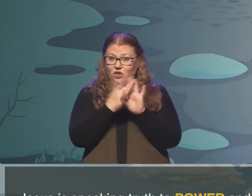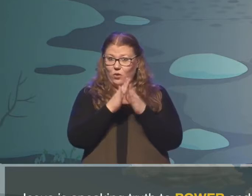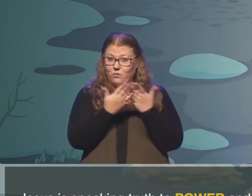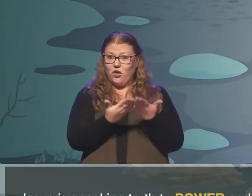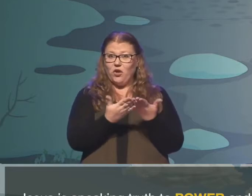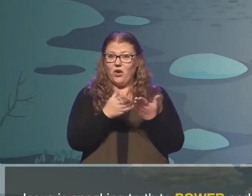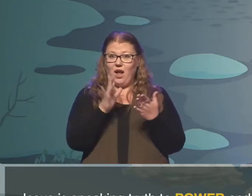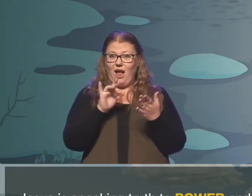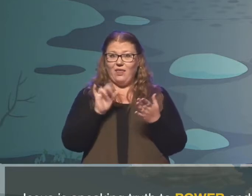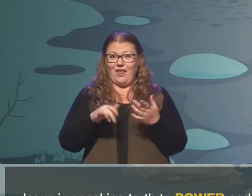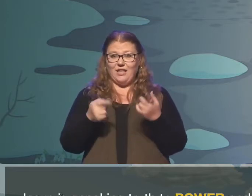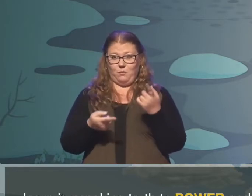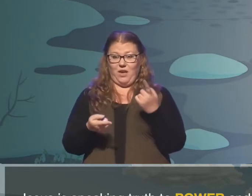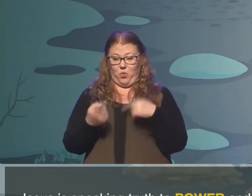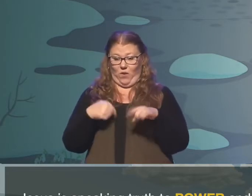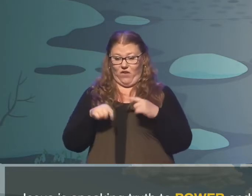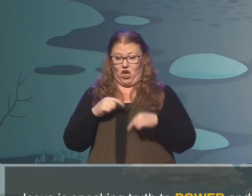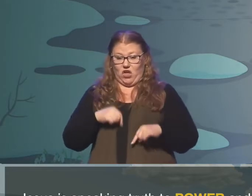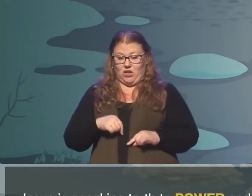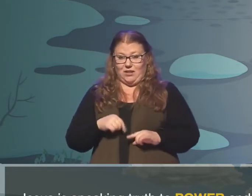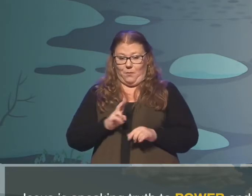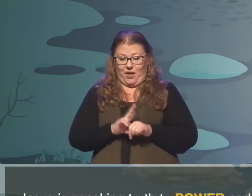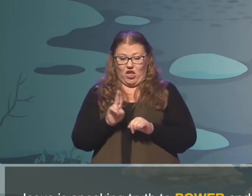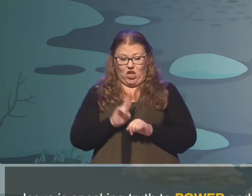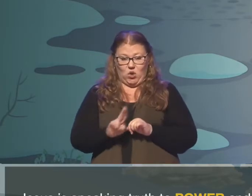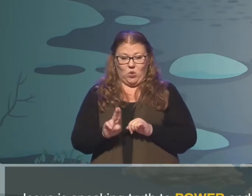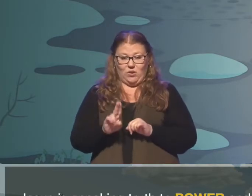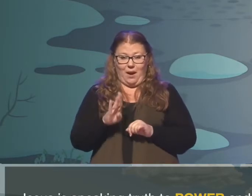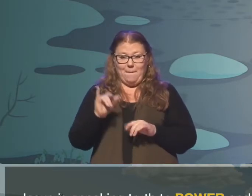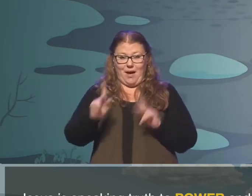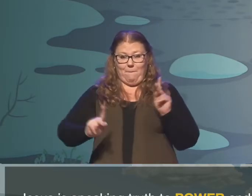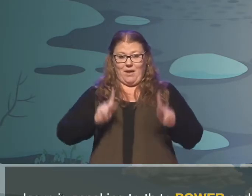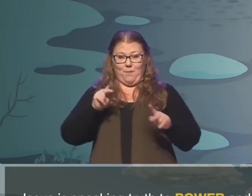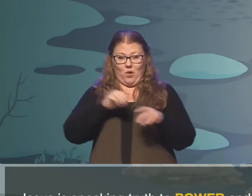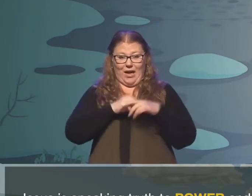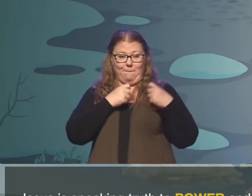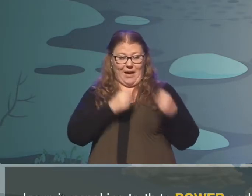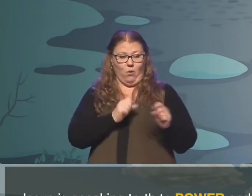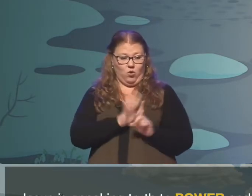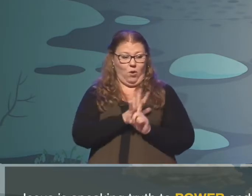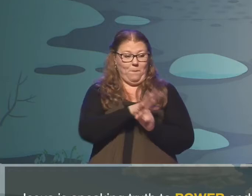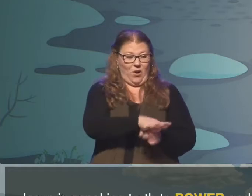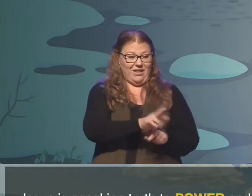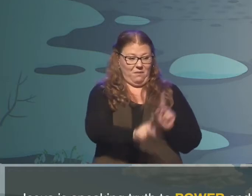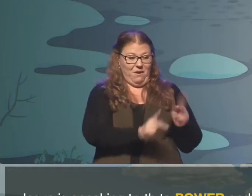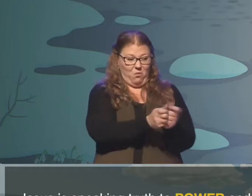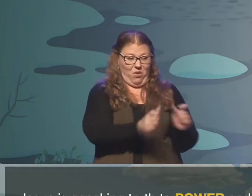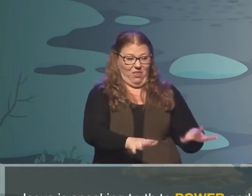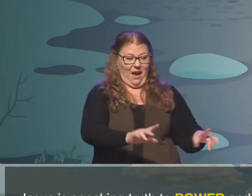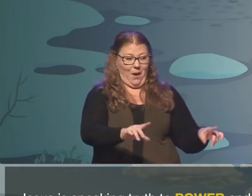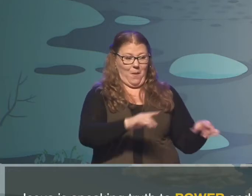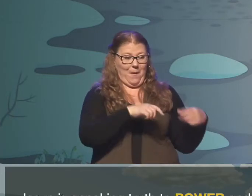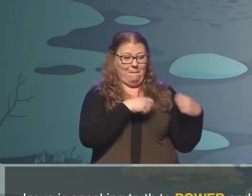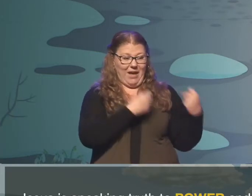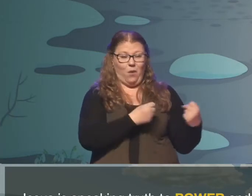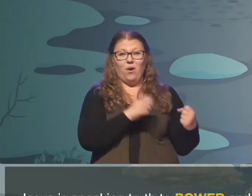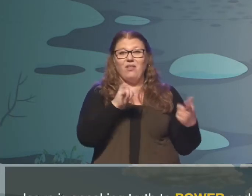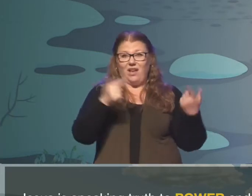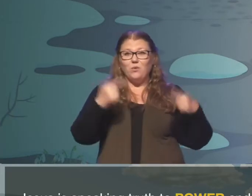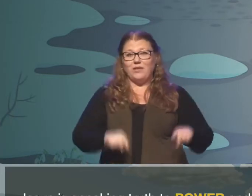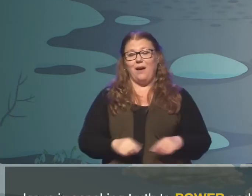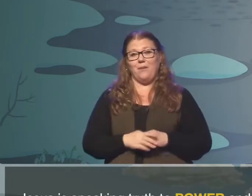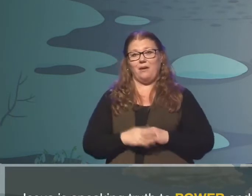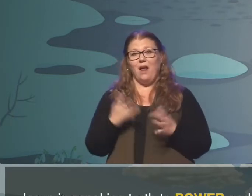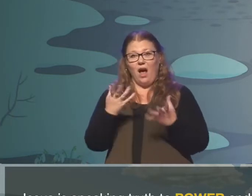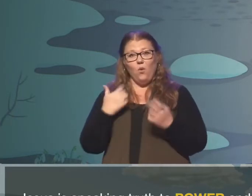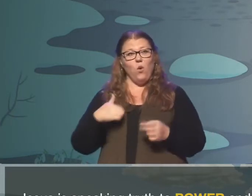reversed over the years. It has been used by people in power to oppress the powerless. That's what's happened. And